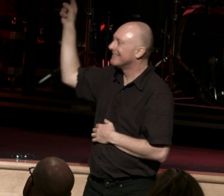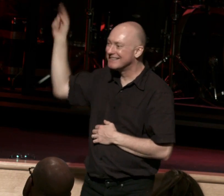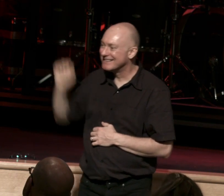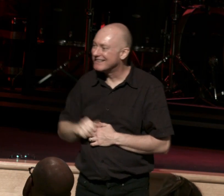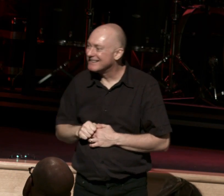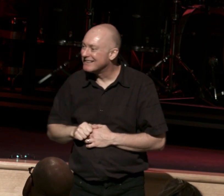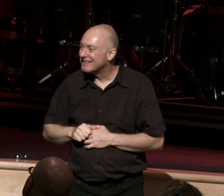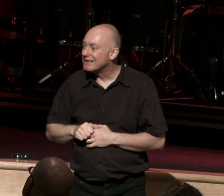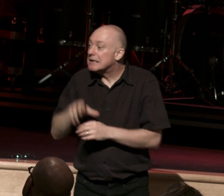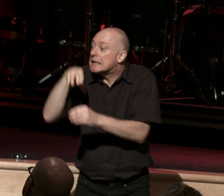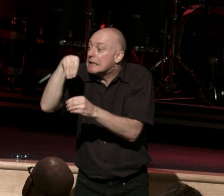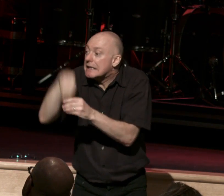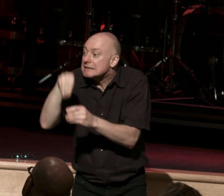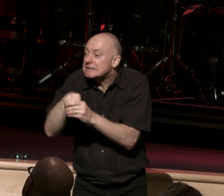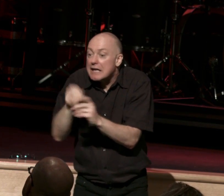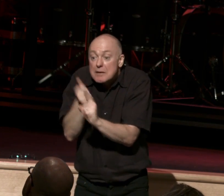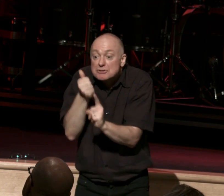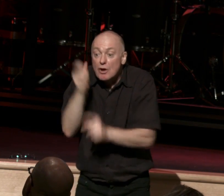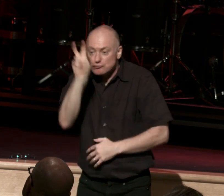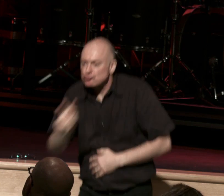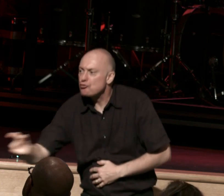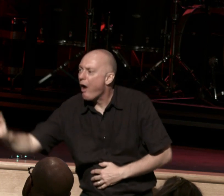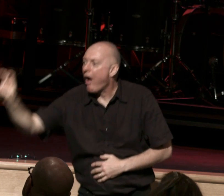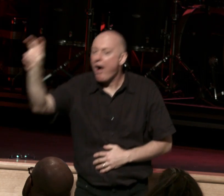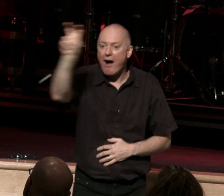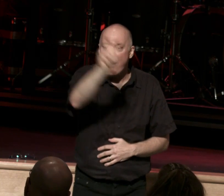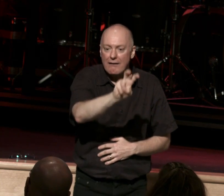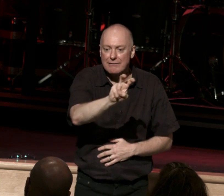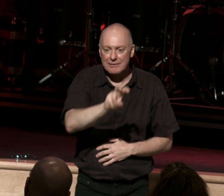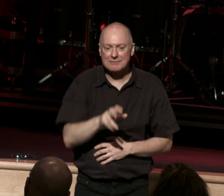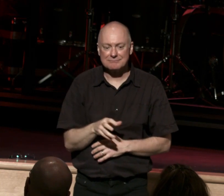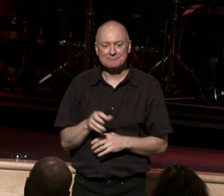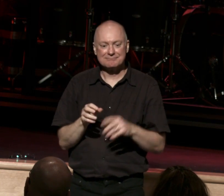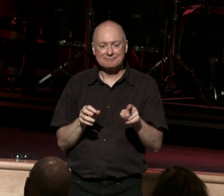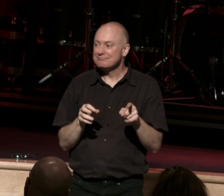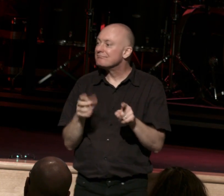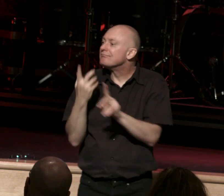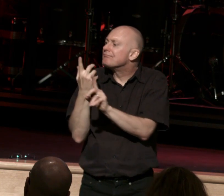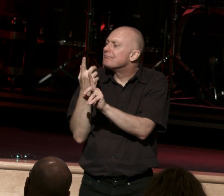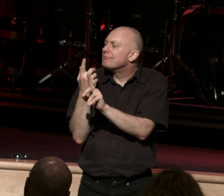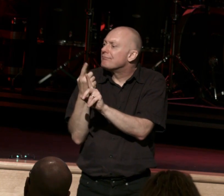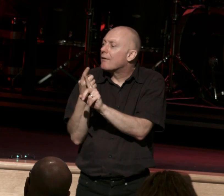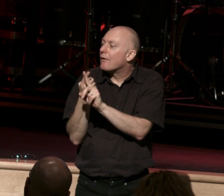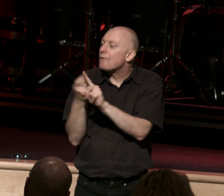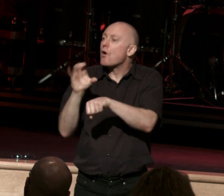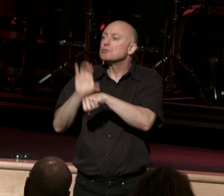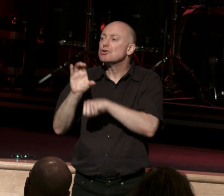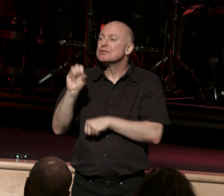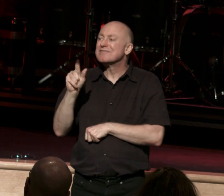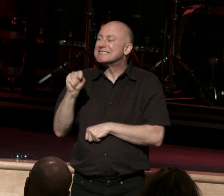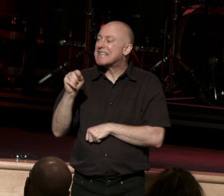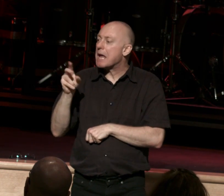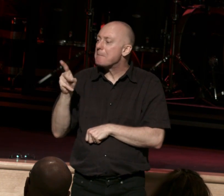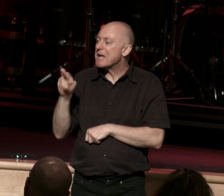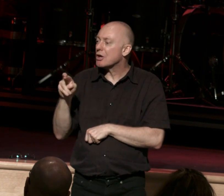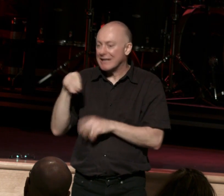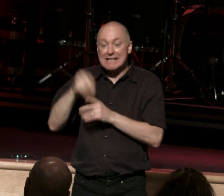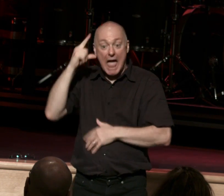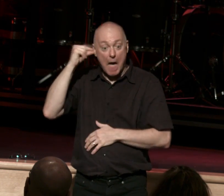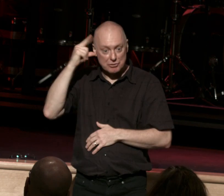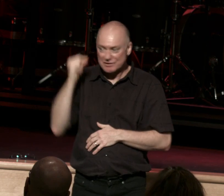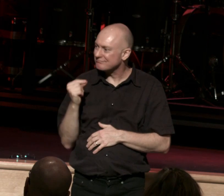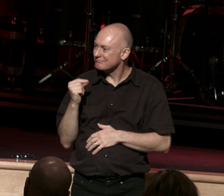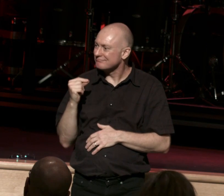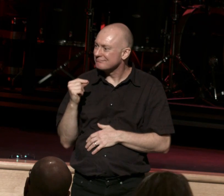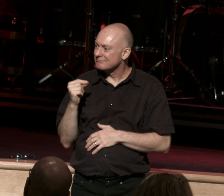This is precious to me. So inside this travel communion set, it says here, Reverend W.R. Simons from Church of St. Peter in Hamilton. That's